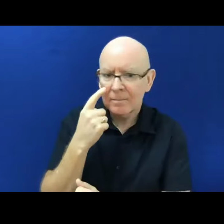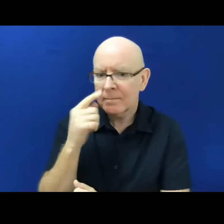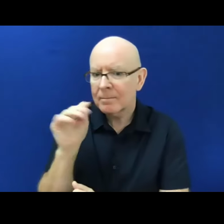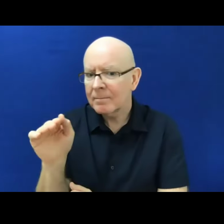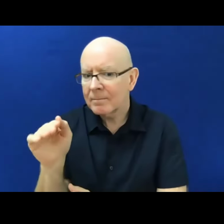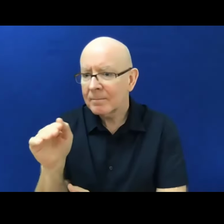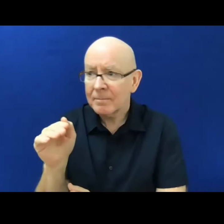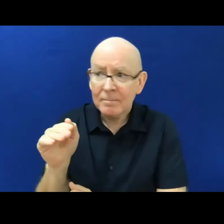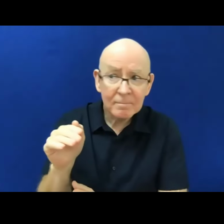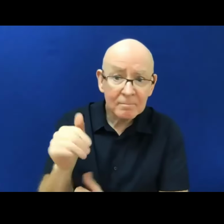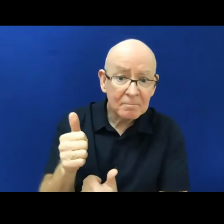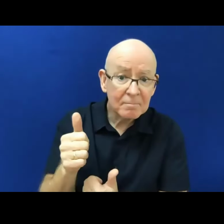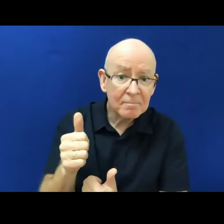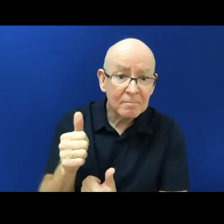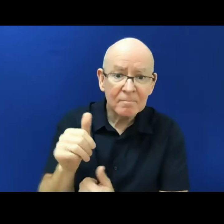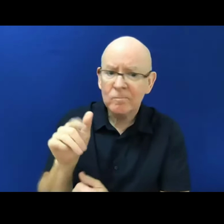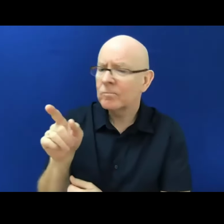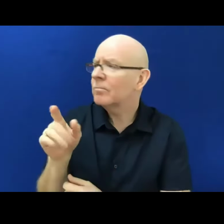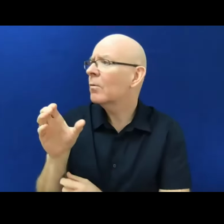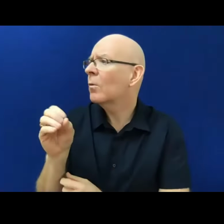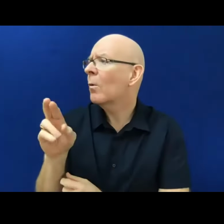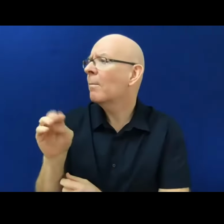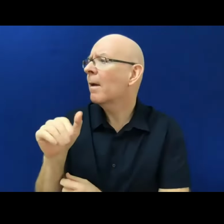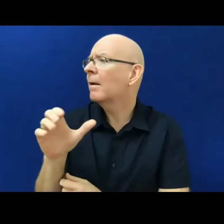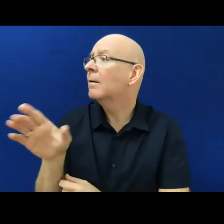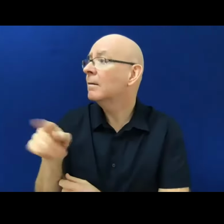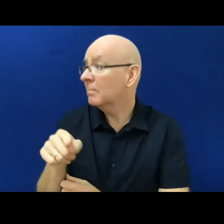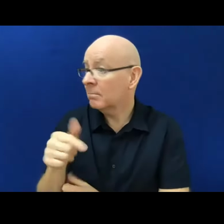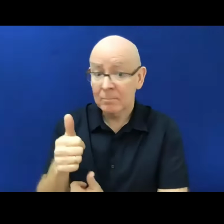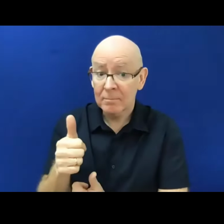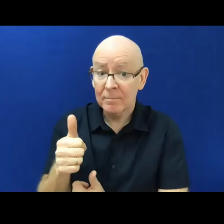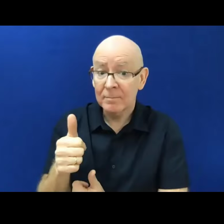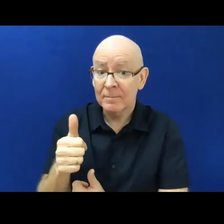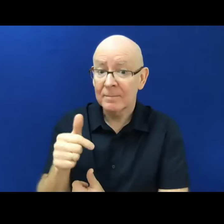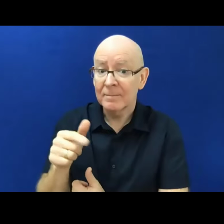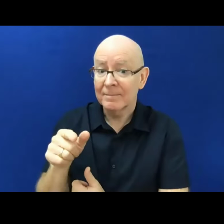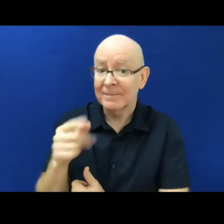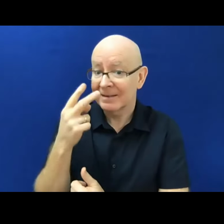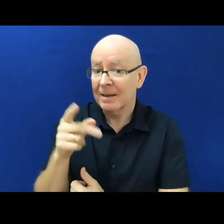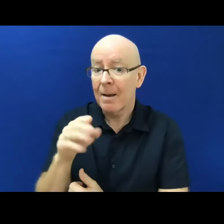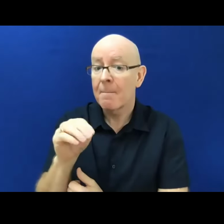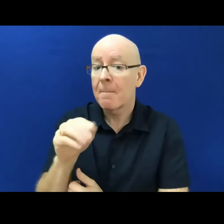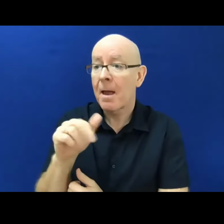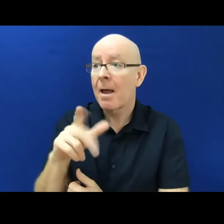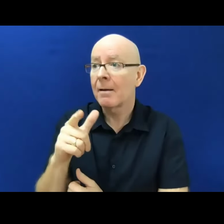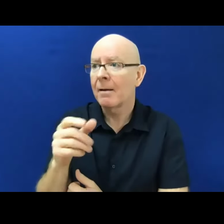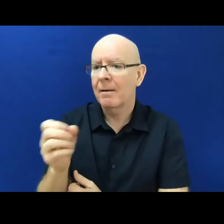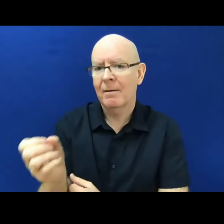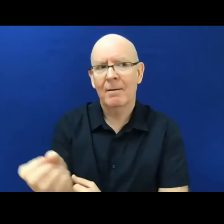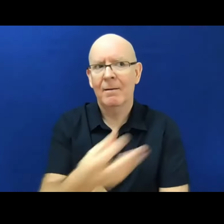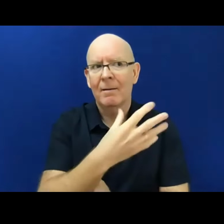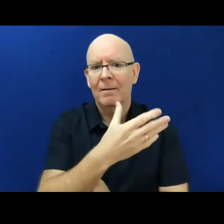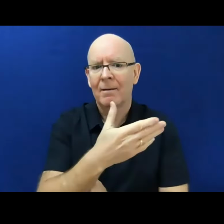just underline what he's saying. Is that feasible?